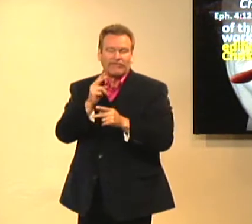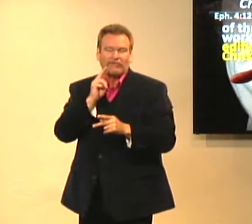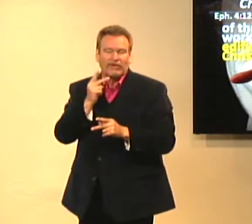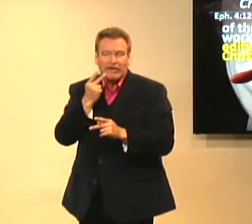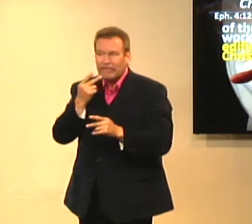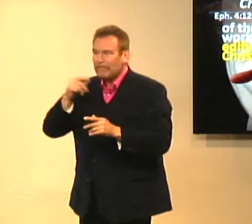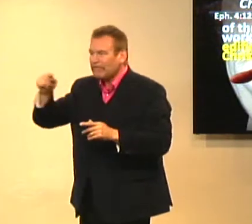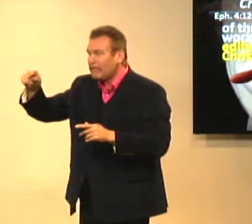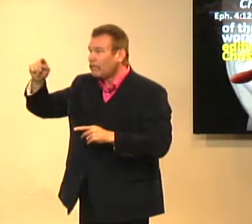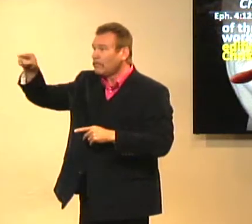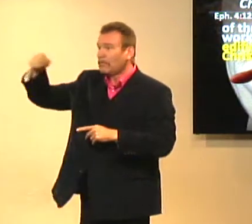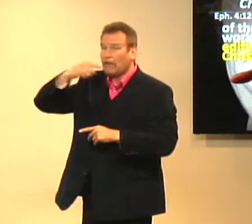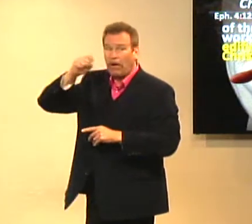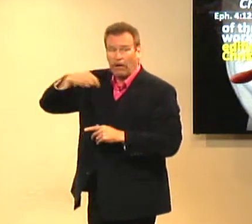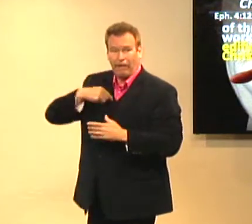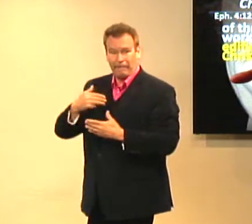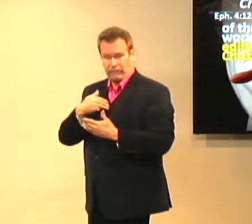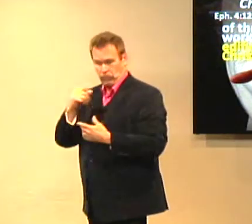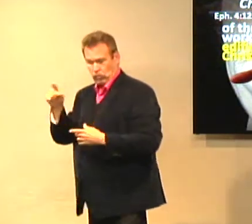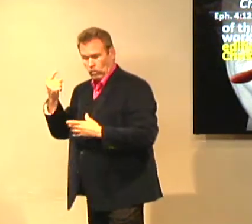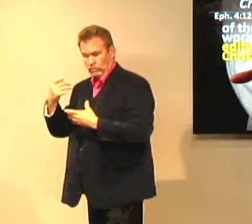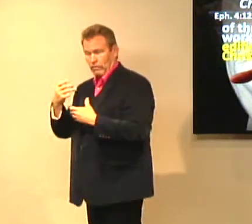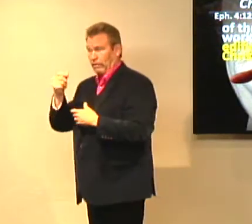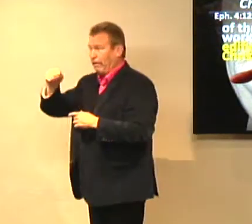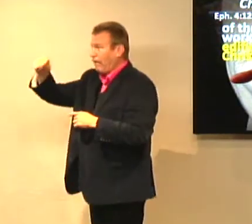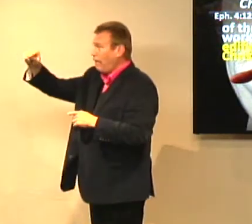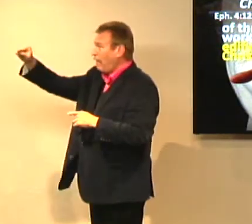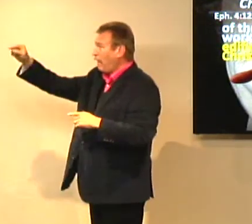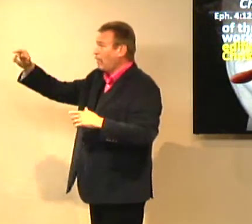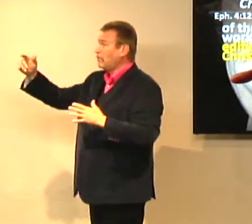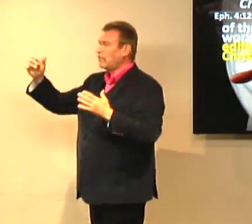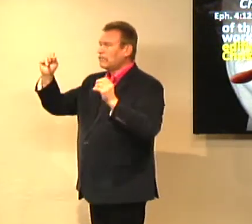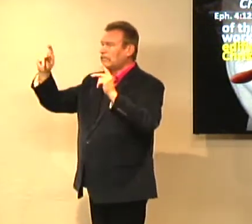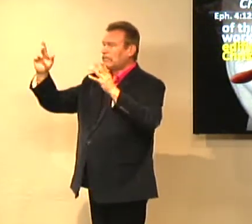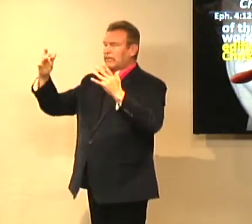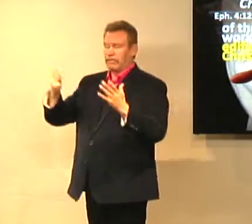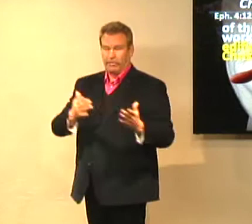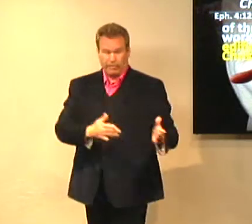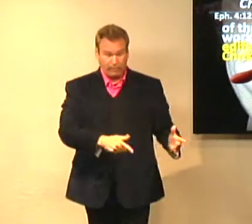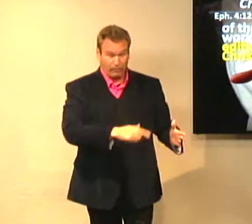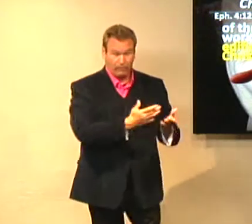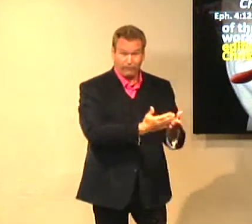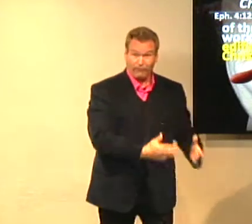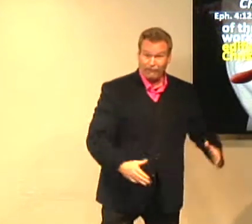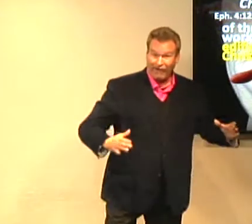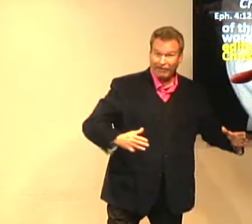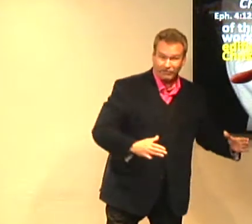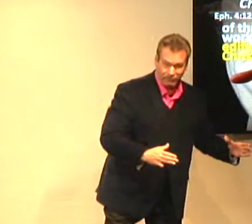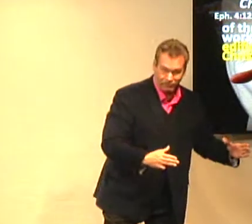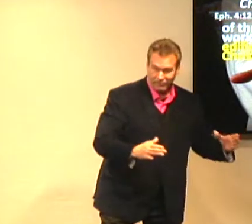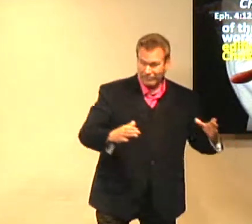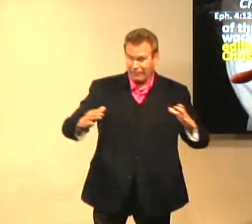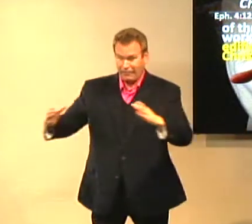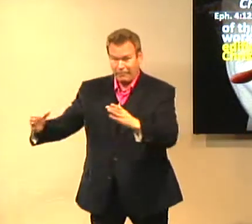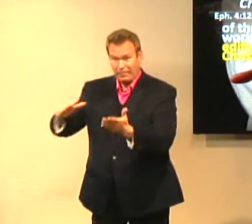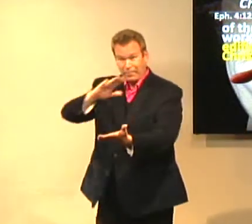some sort of vegetable? Do you have something that we can add to it? And they went through to all of these people. And they brought it back to this great big